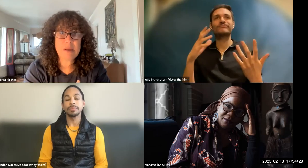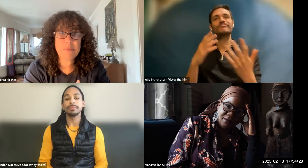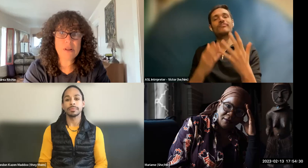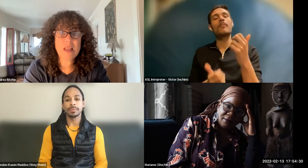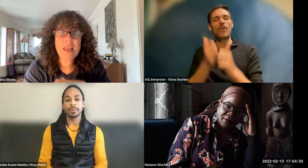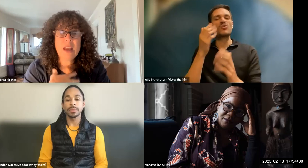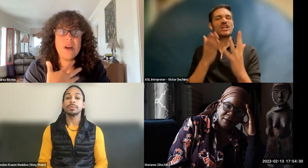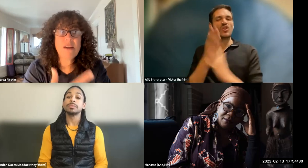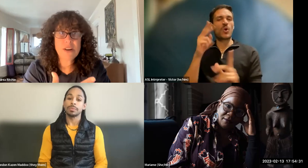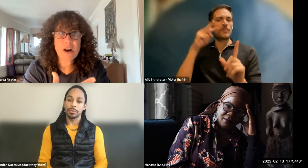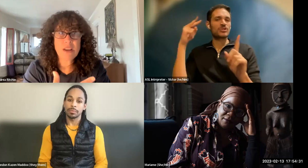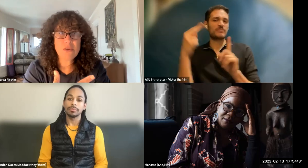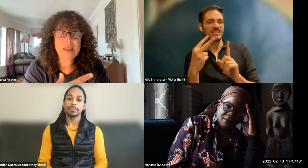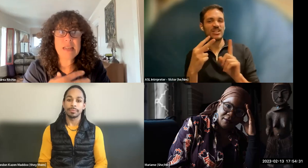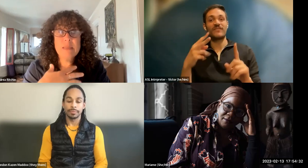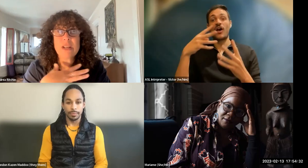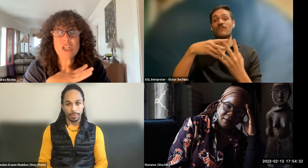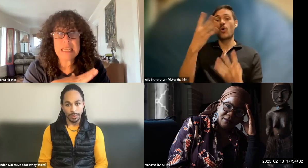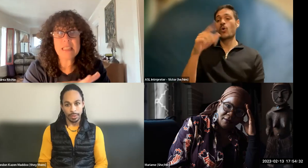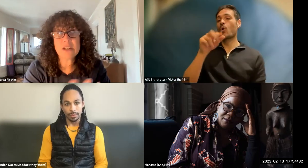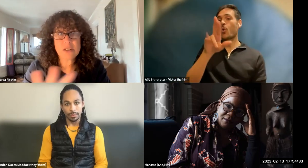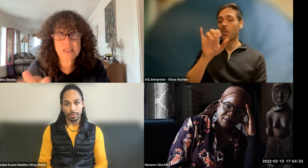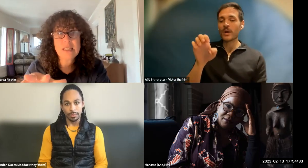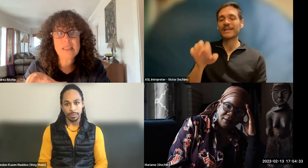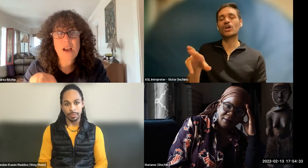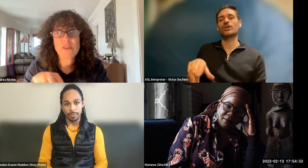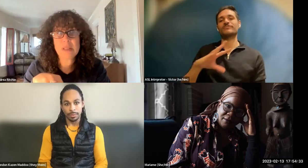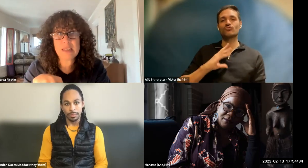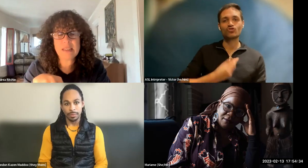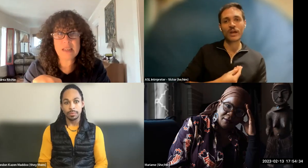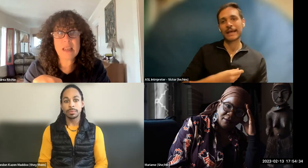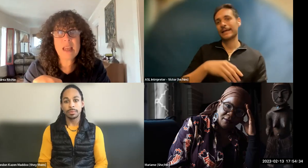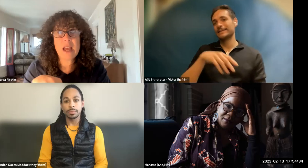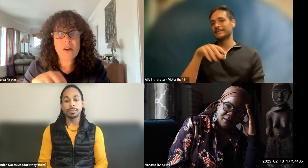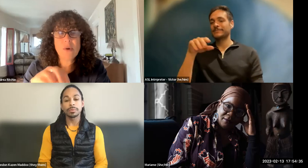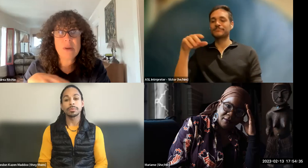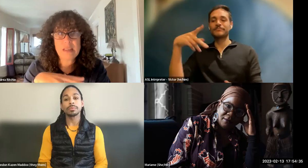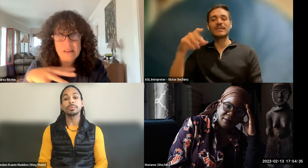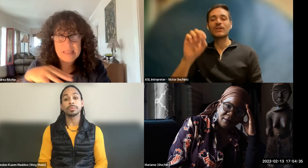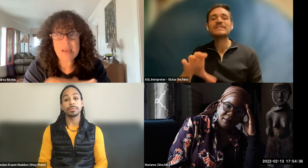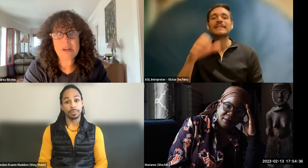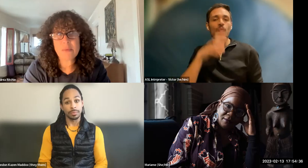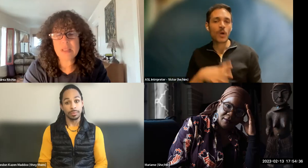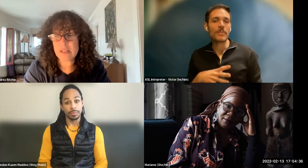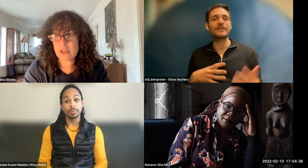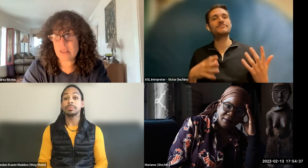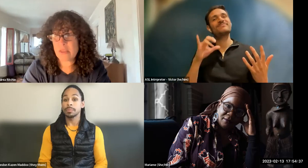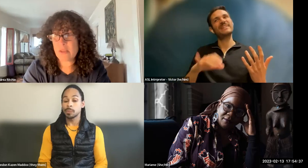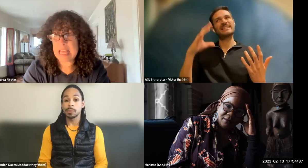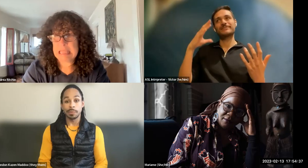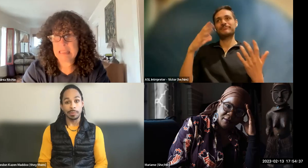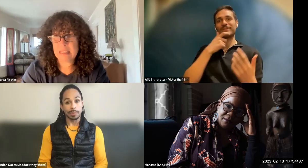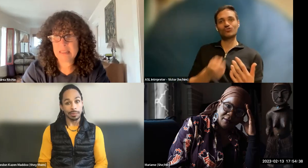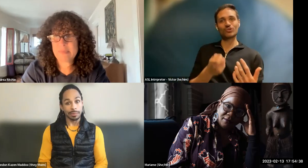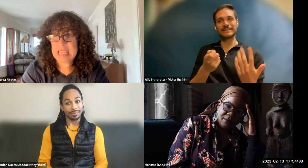and trans people. And we often argue that it's much easier to see soft policing when we examine criminalization